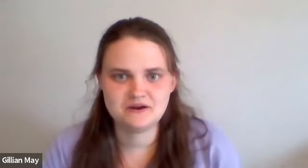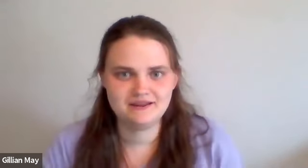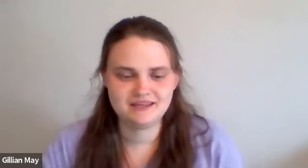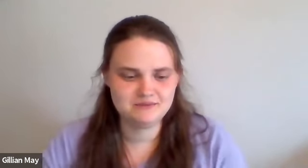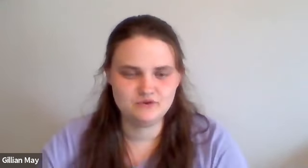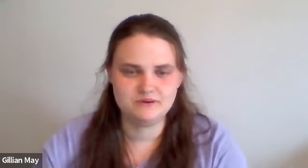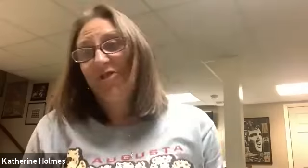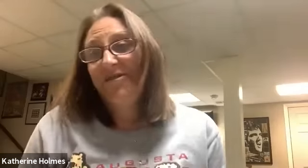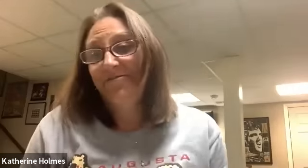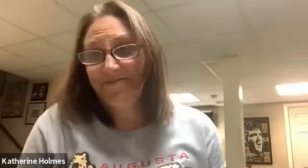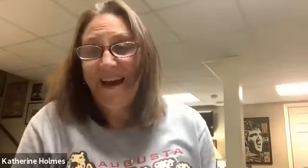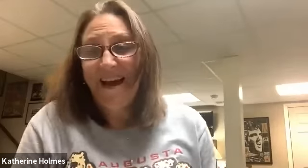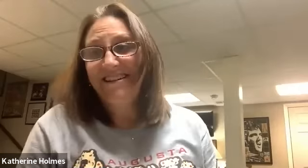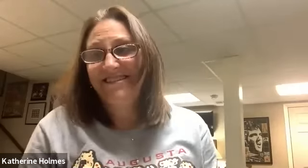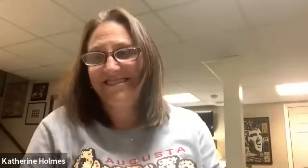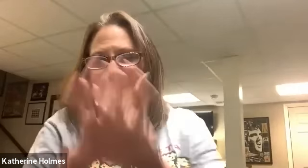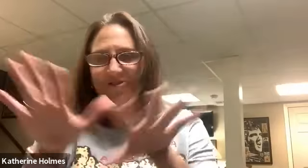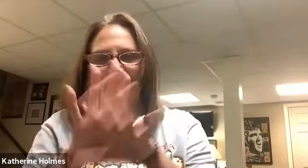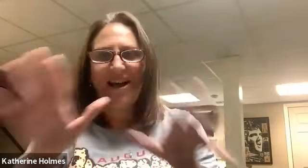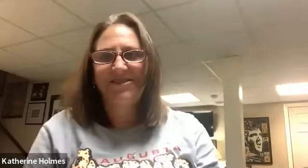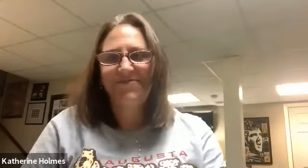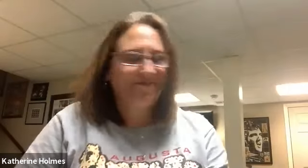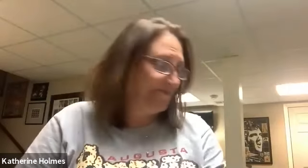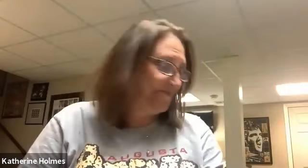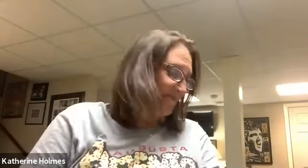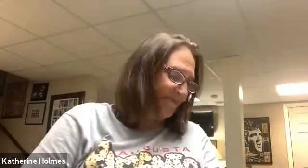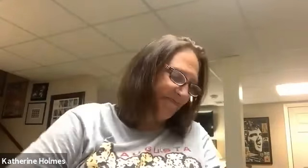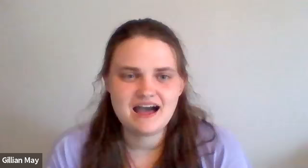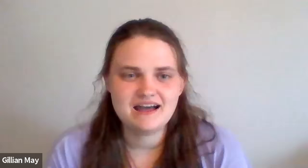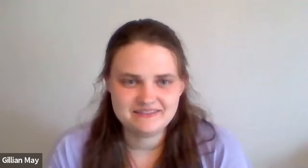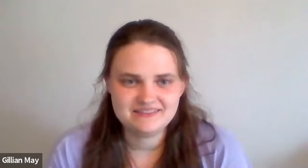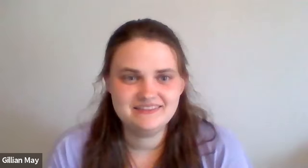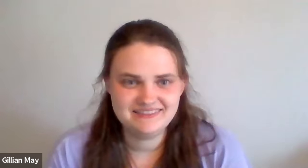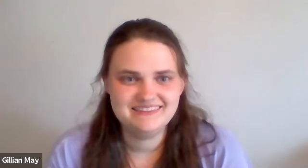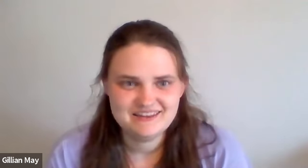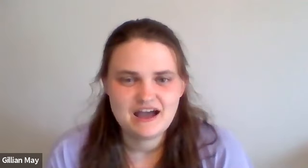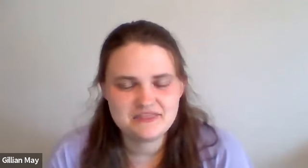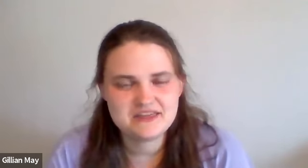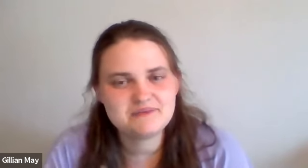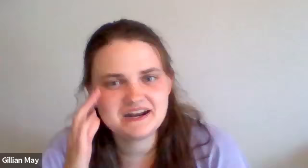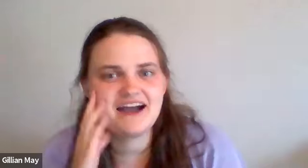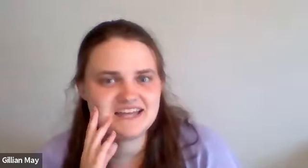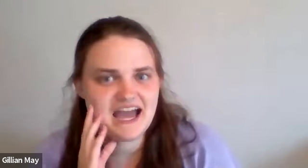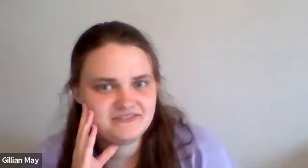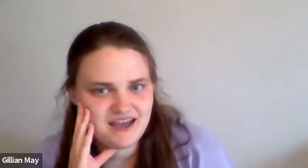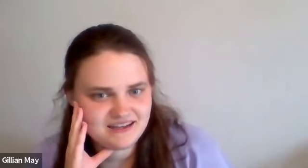Sorry. This was great. I like this exercise. Yeah. This is fun. I think I'm gonna have to add that